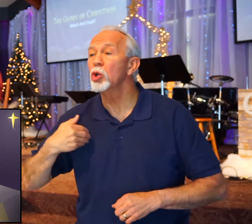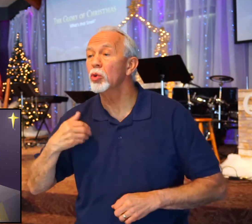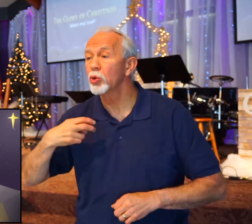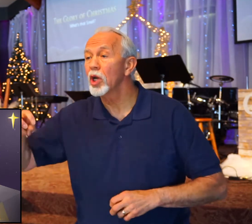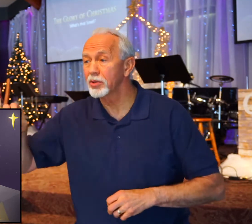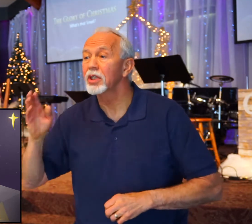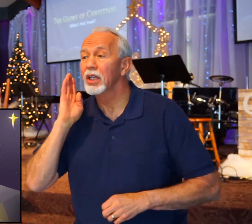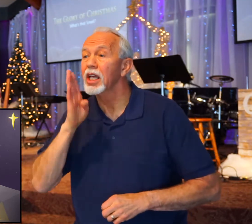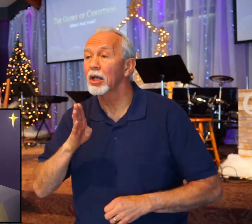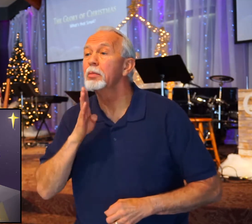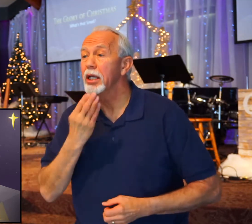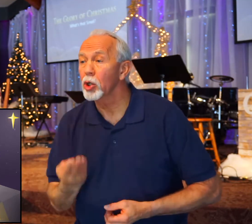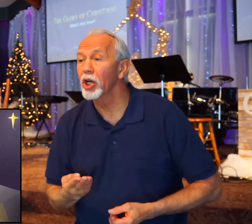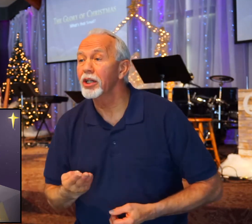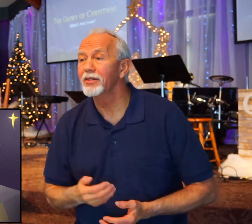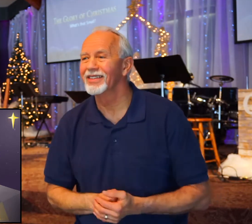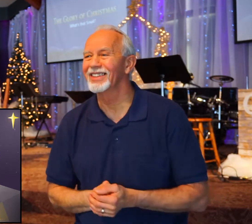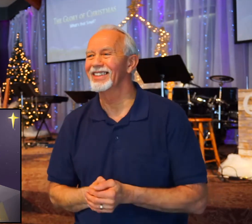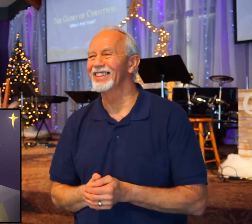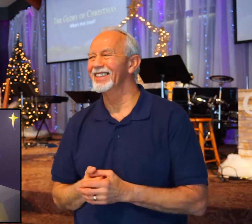handy.